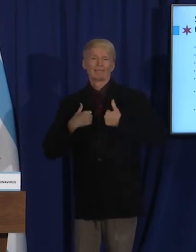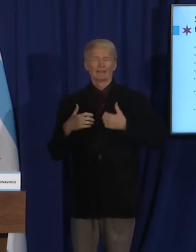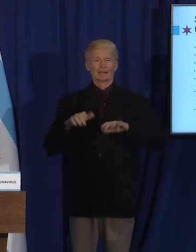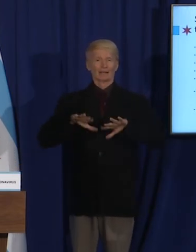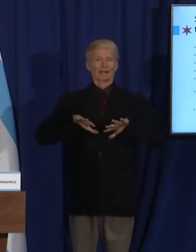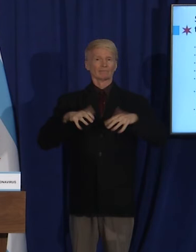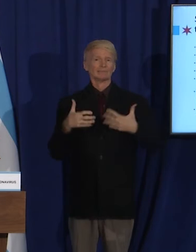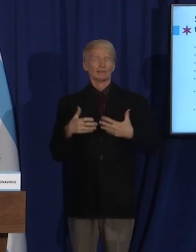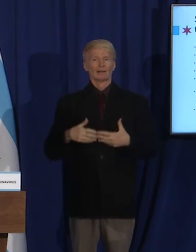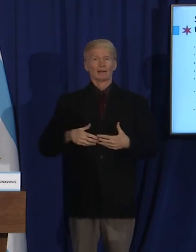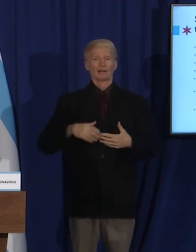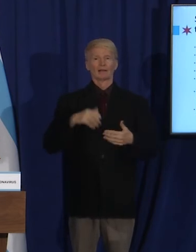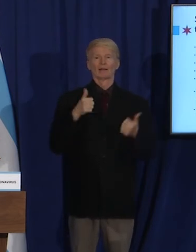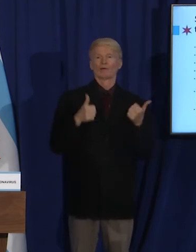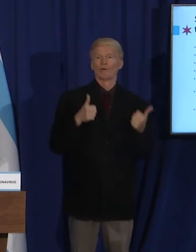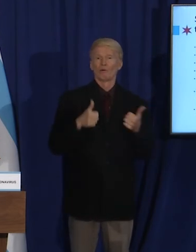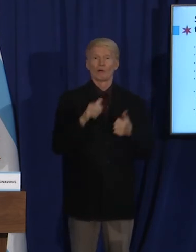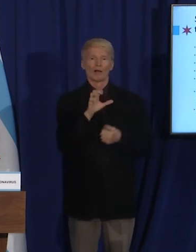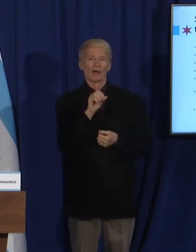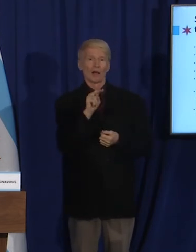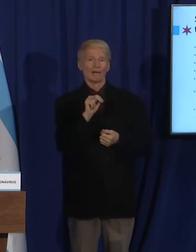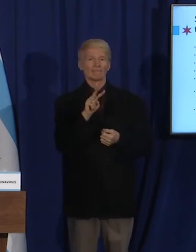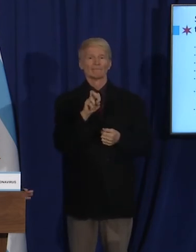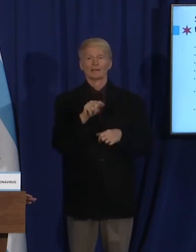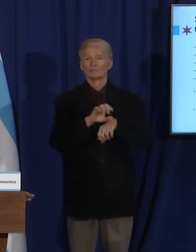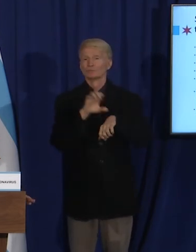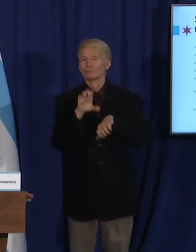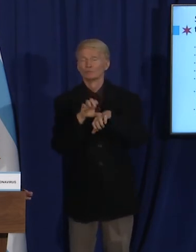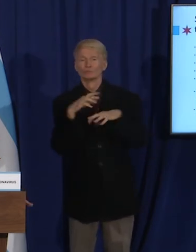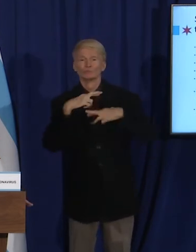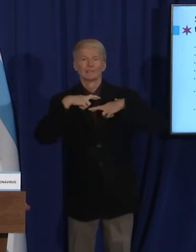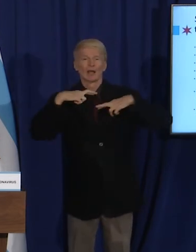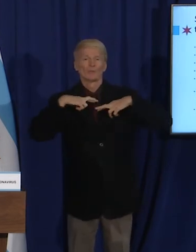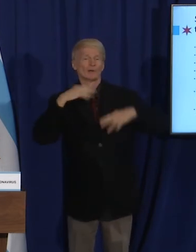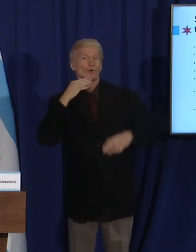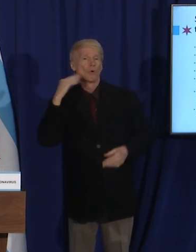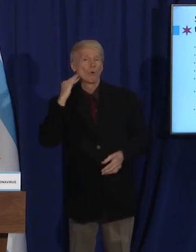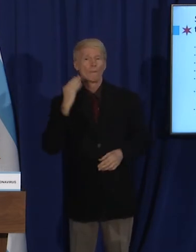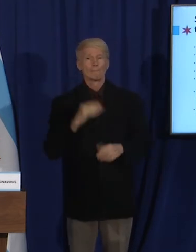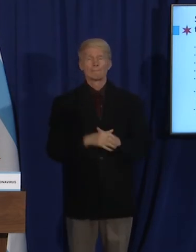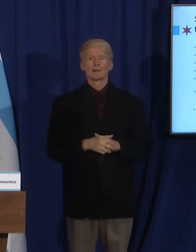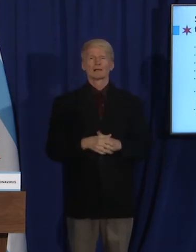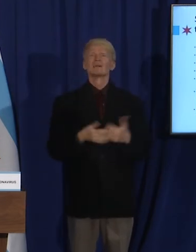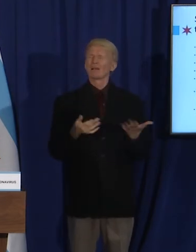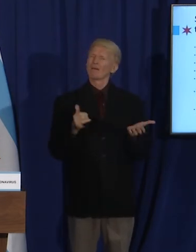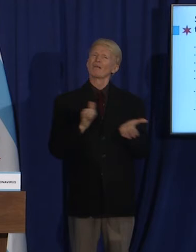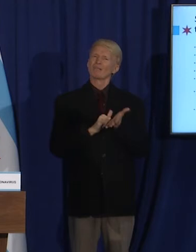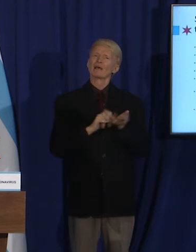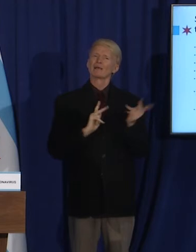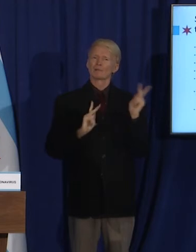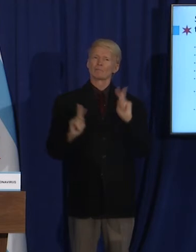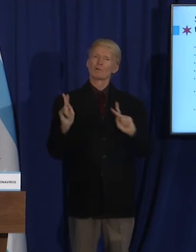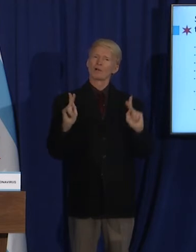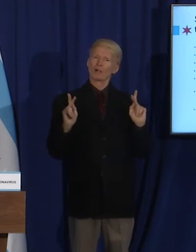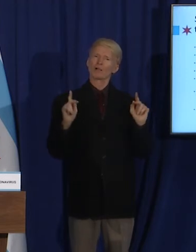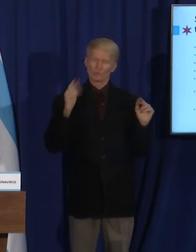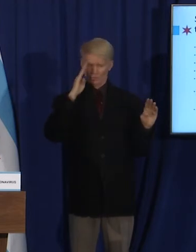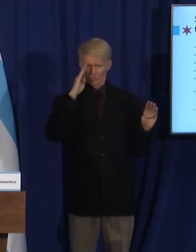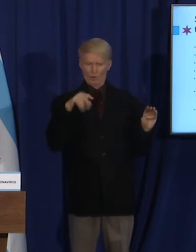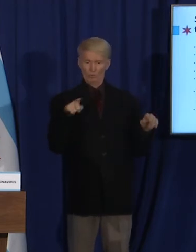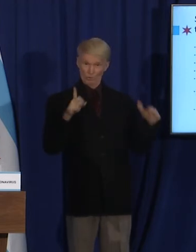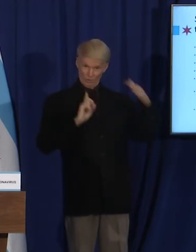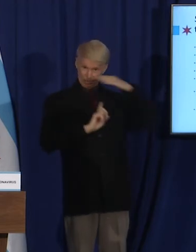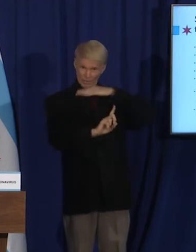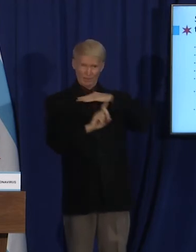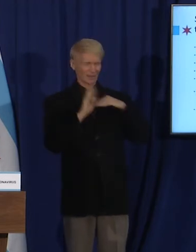convent and retirement home. Again, recognizing that these are particularly vulnerable settings. And if you are going into those